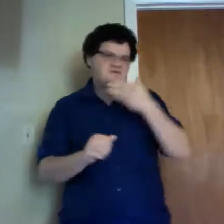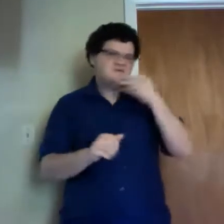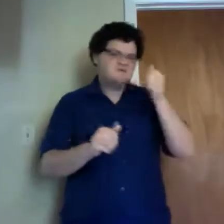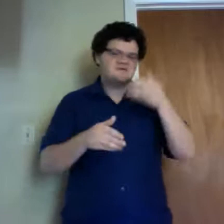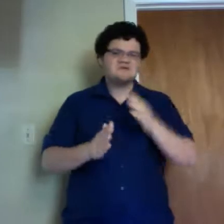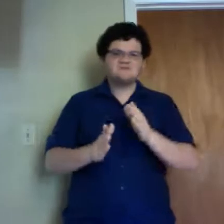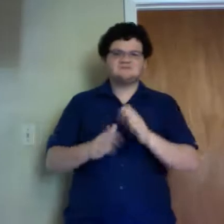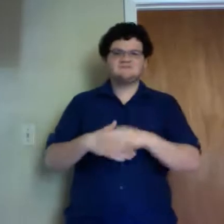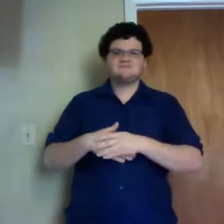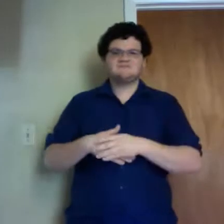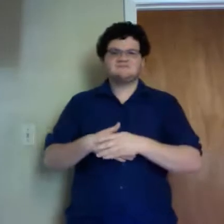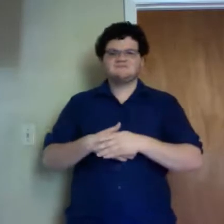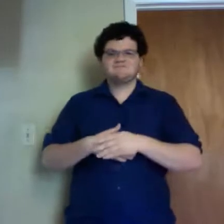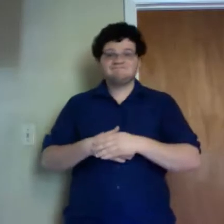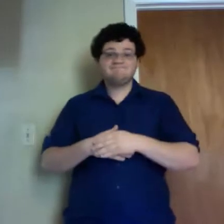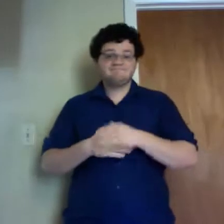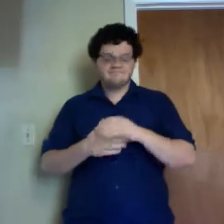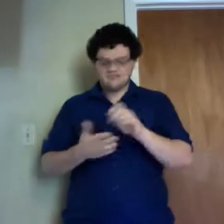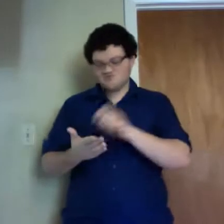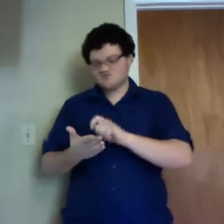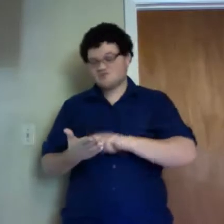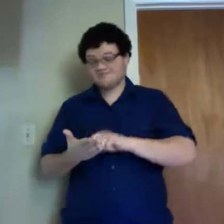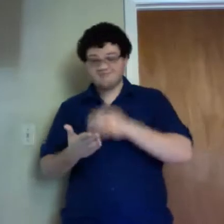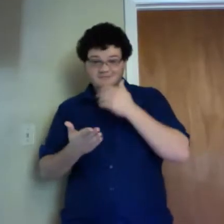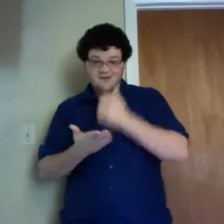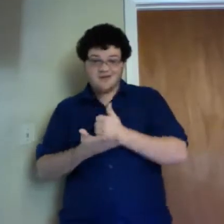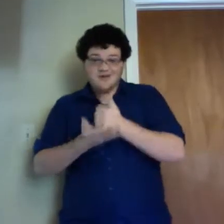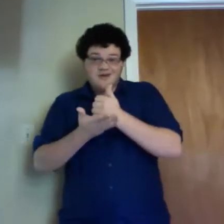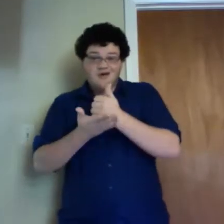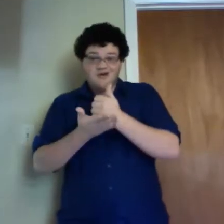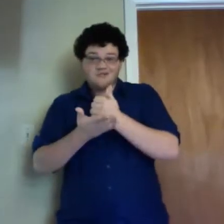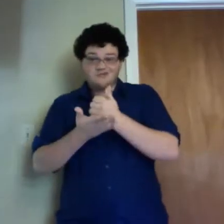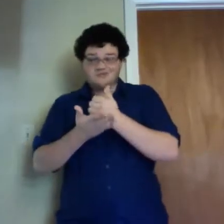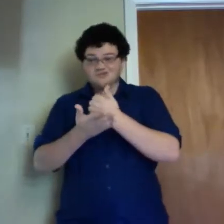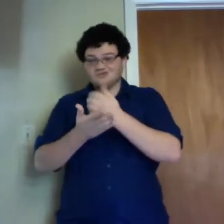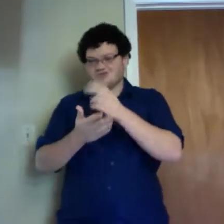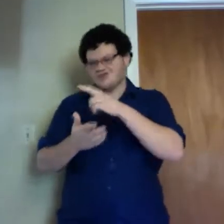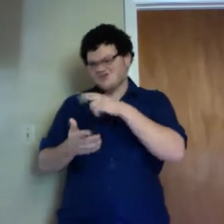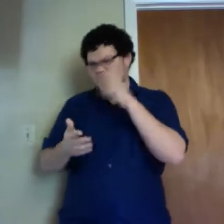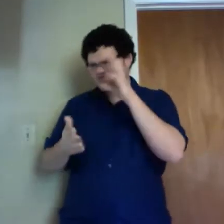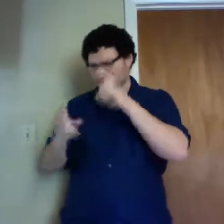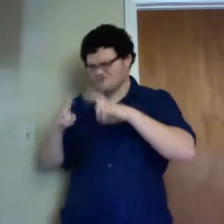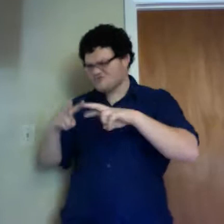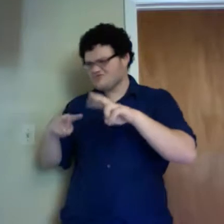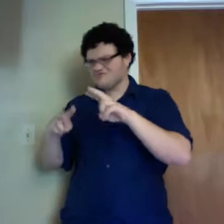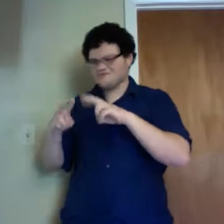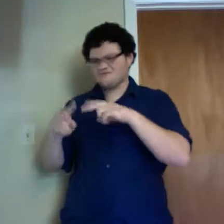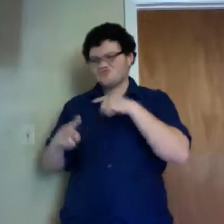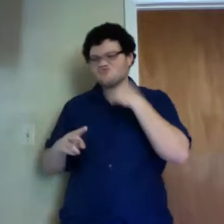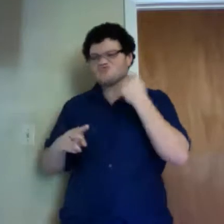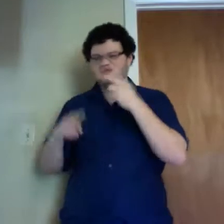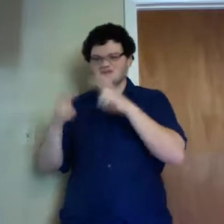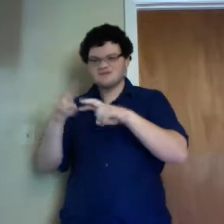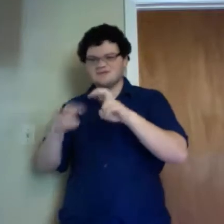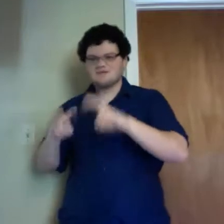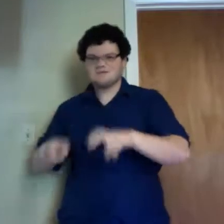risks. There are 5 steps to completing a risk assessment. Document the activity. Assemble those